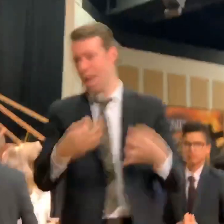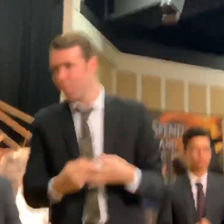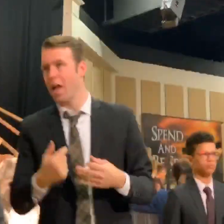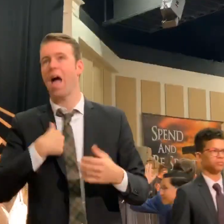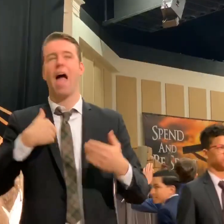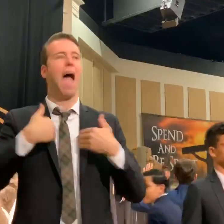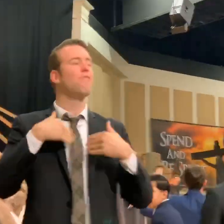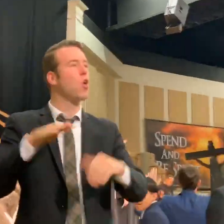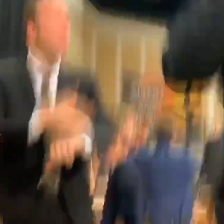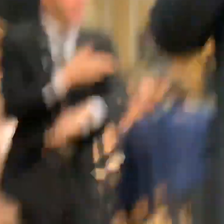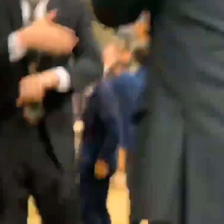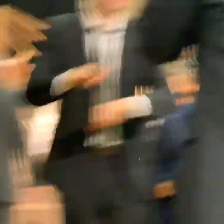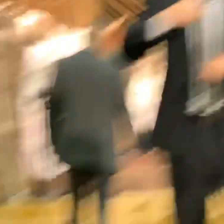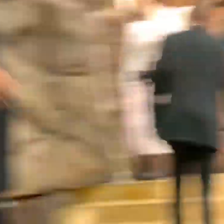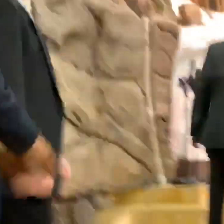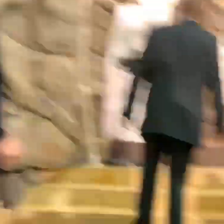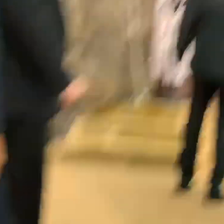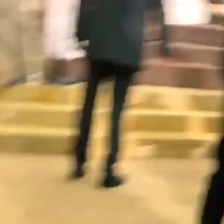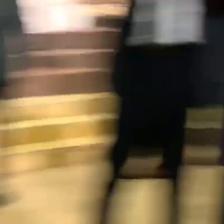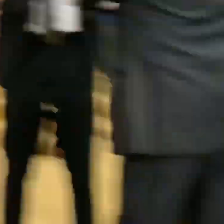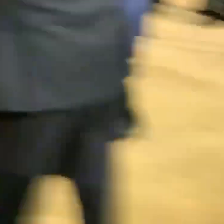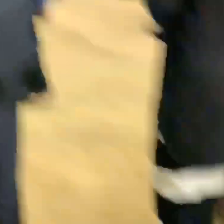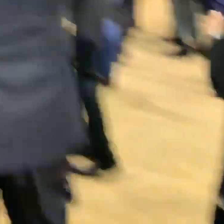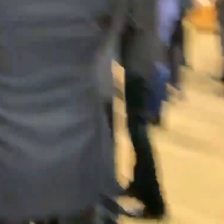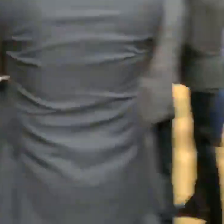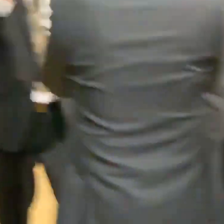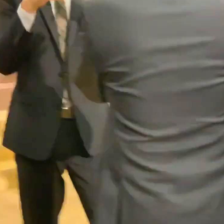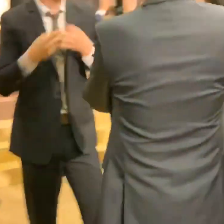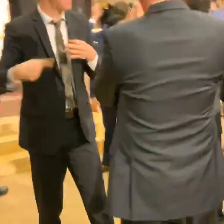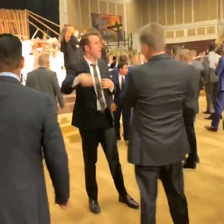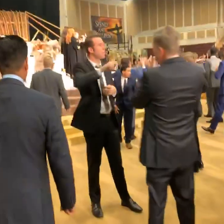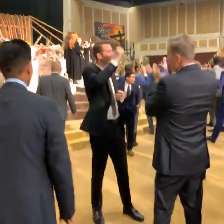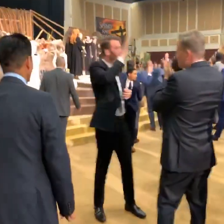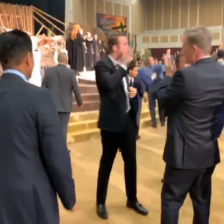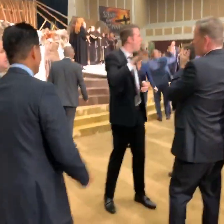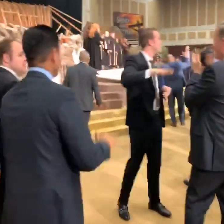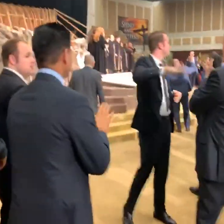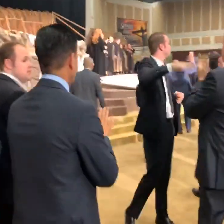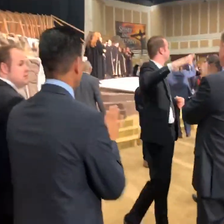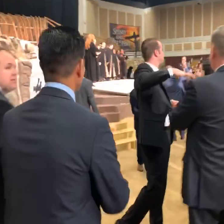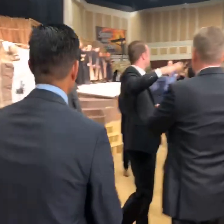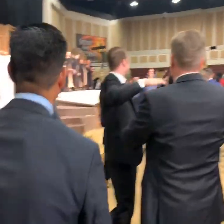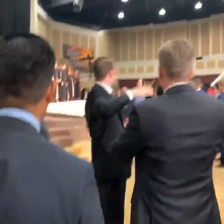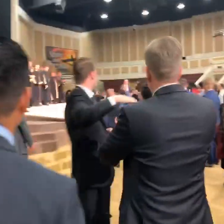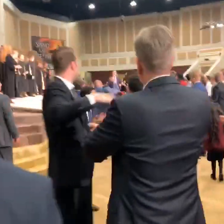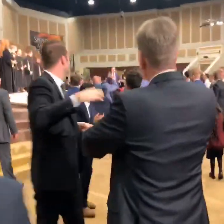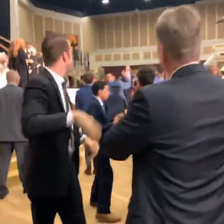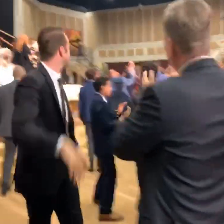a choir. I got a drama. I got a family of God.